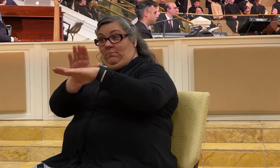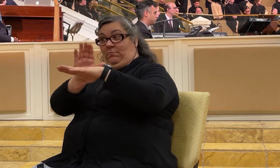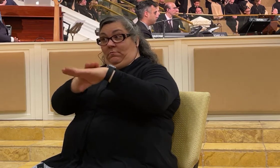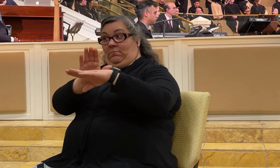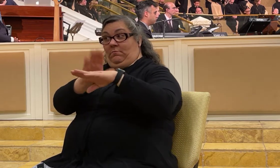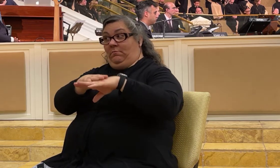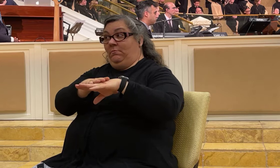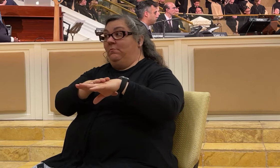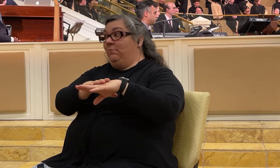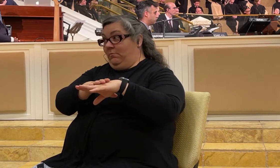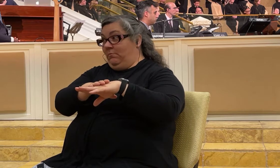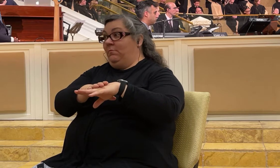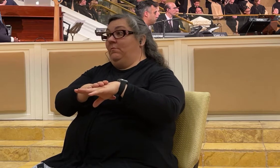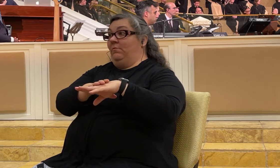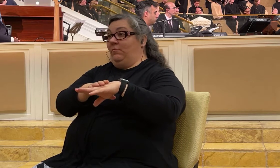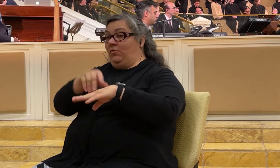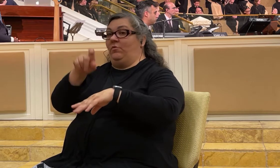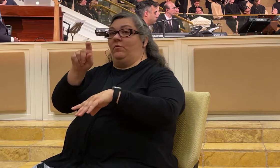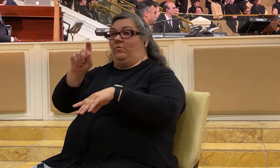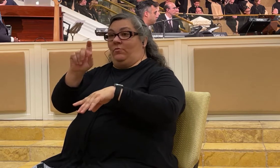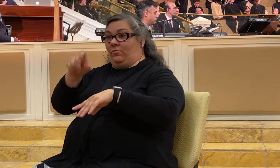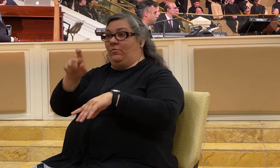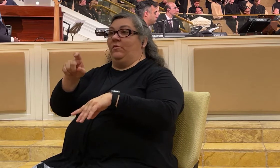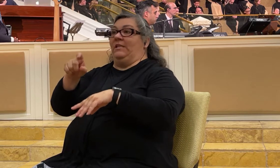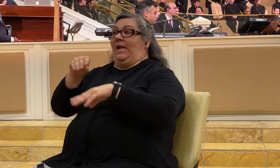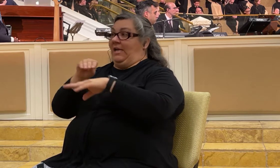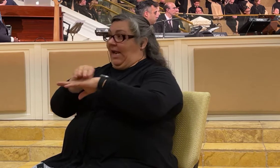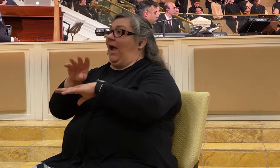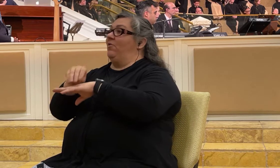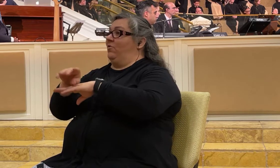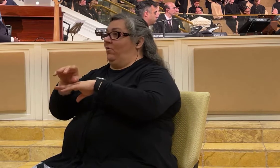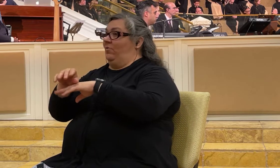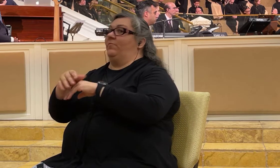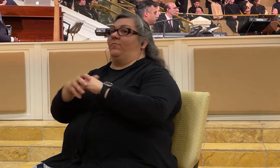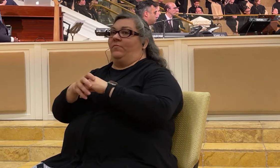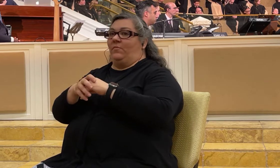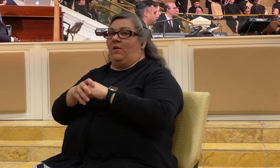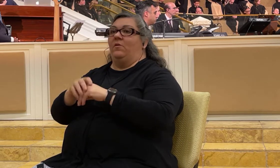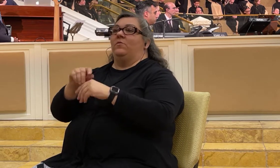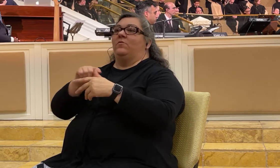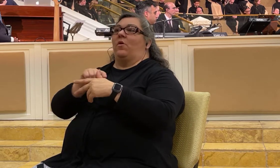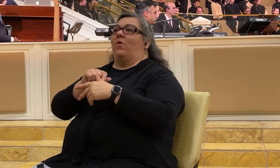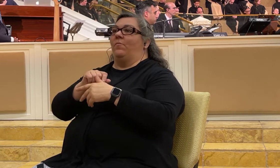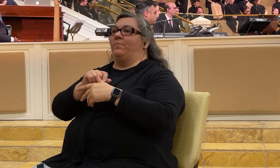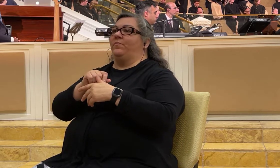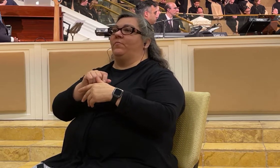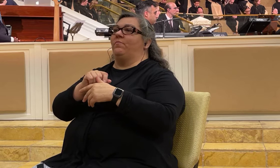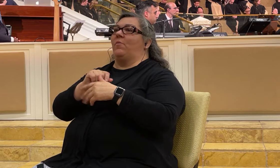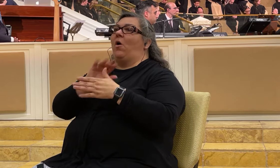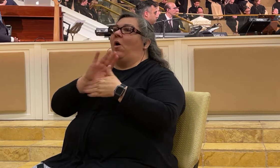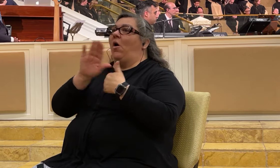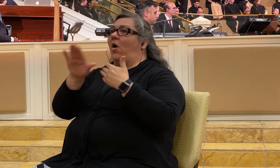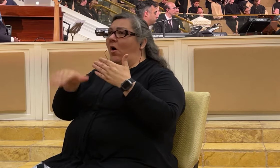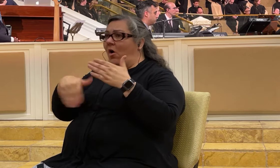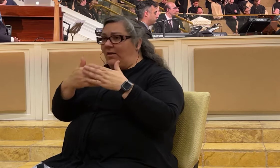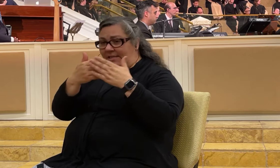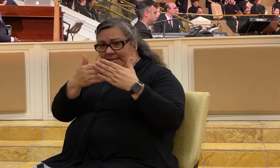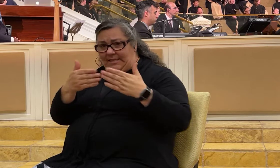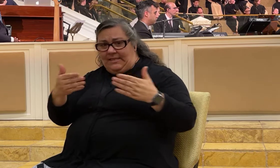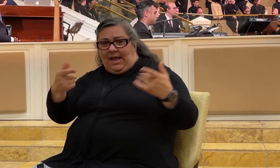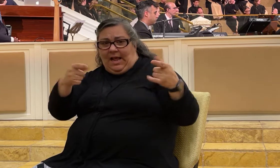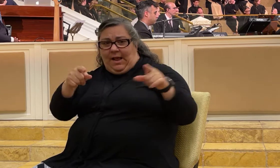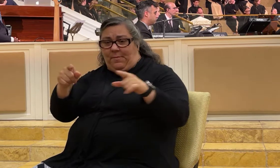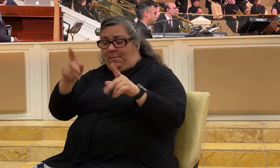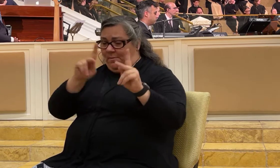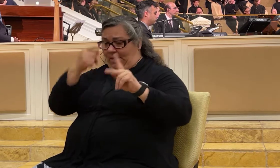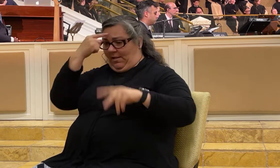Amen. And so, all these things that happened, when